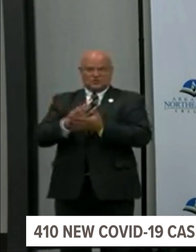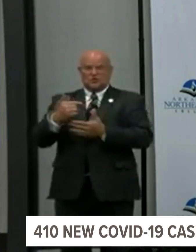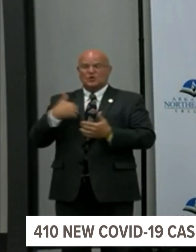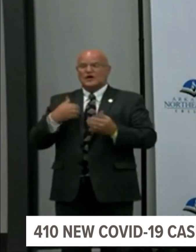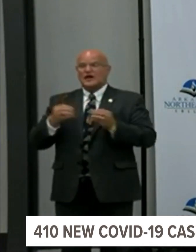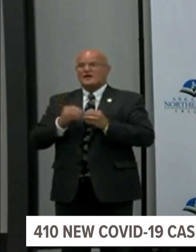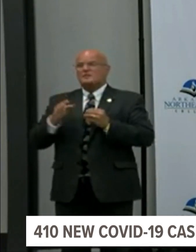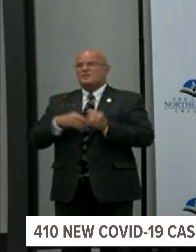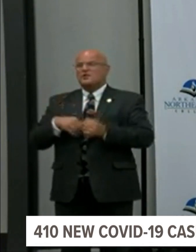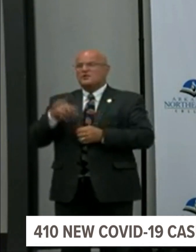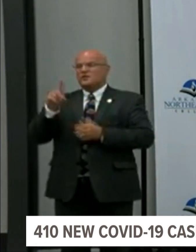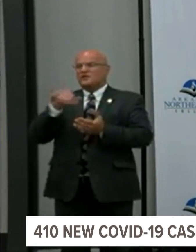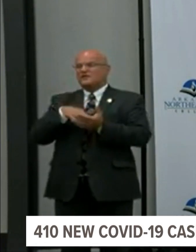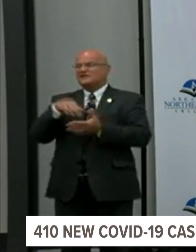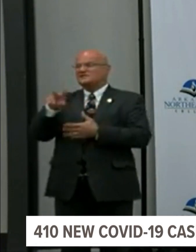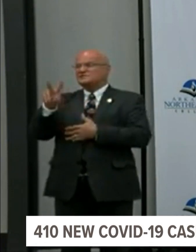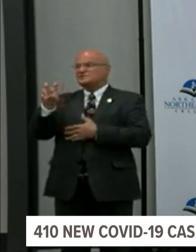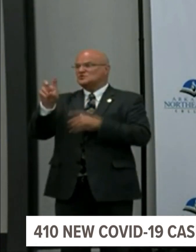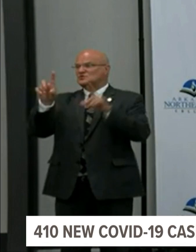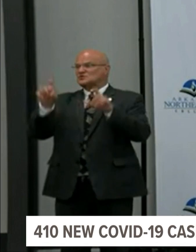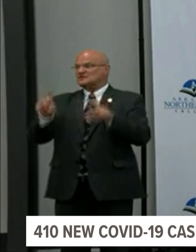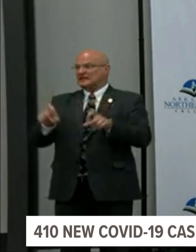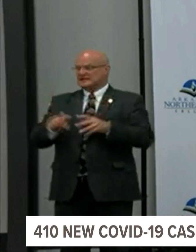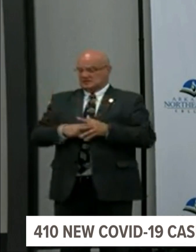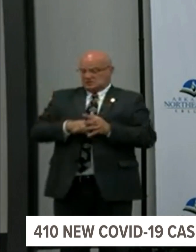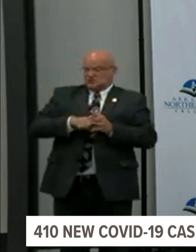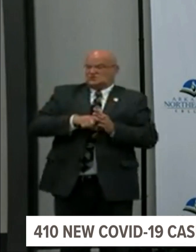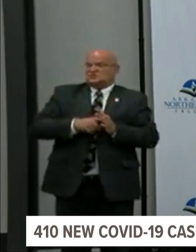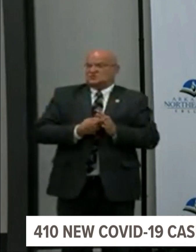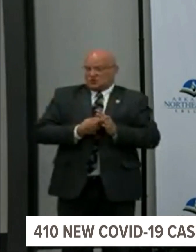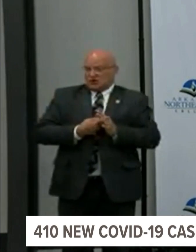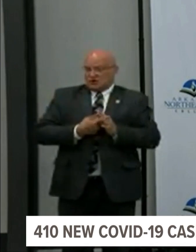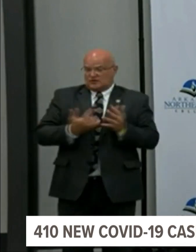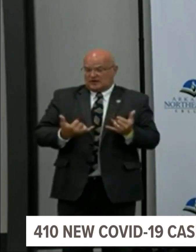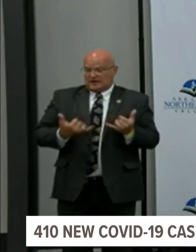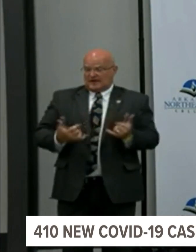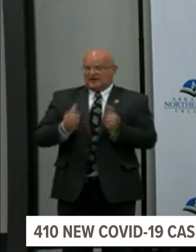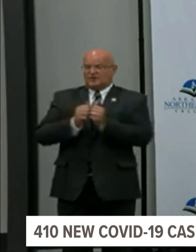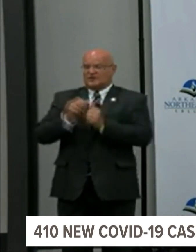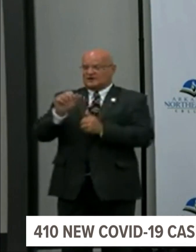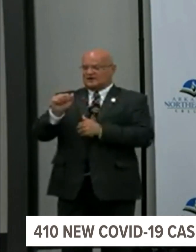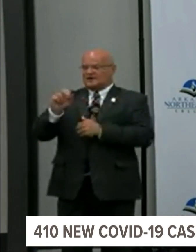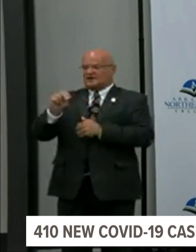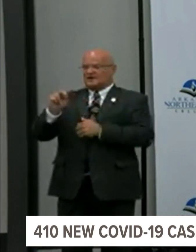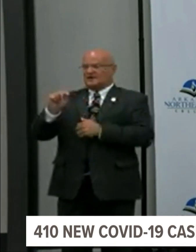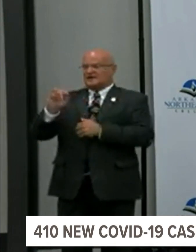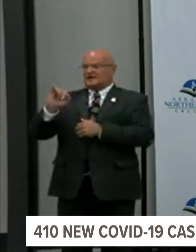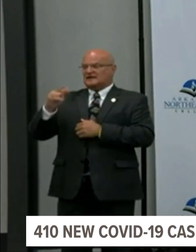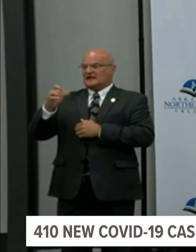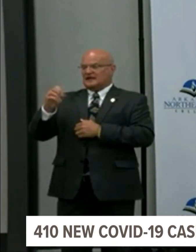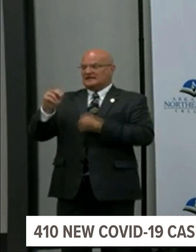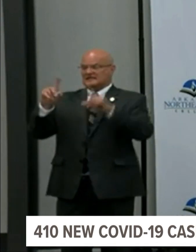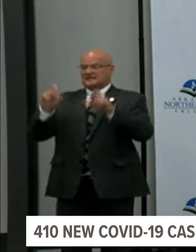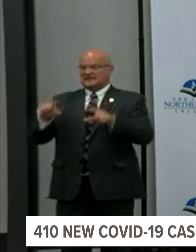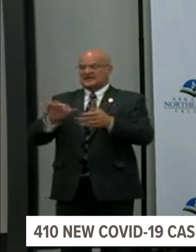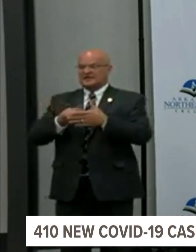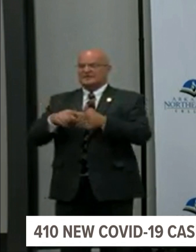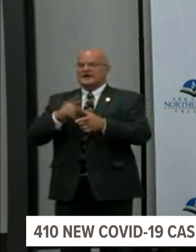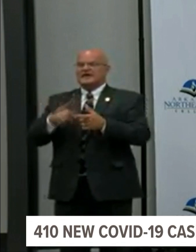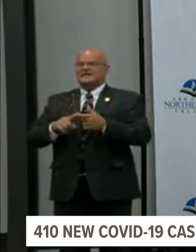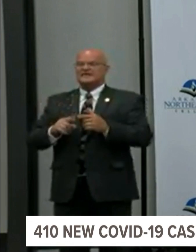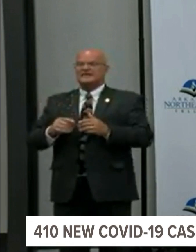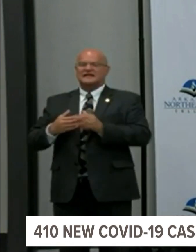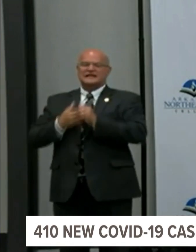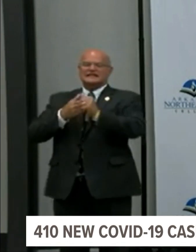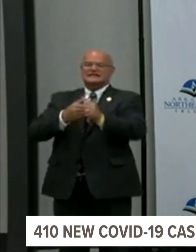over 1,200 tests that will give us an initial start with the antigen test, but that will also lead to a